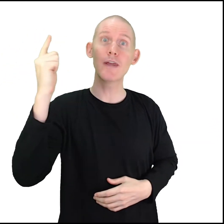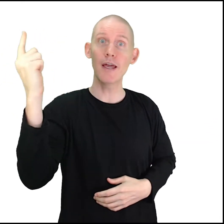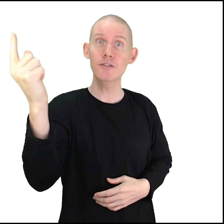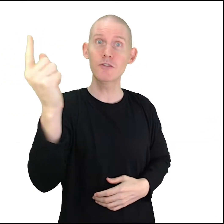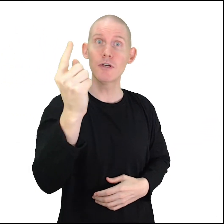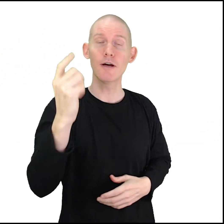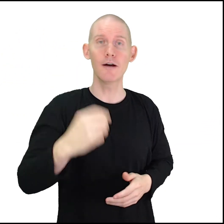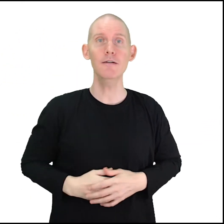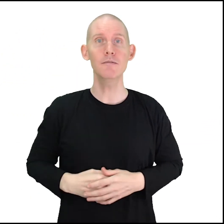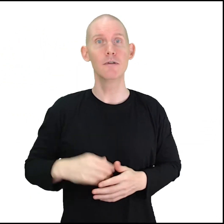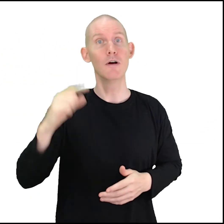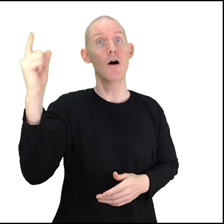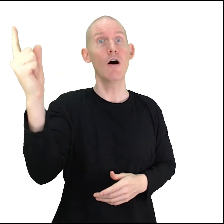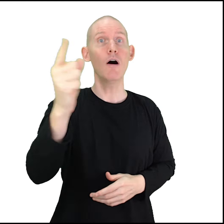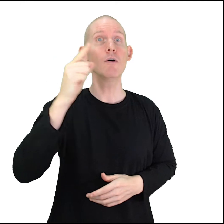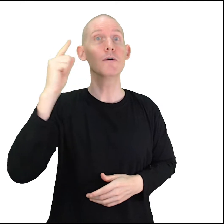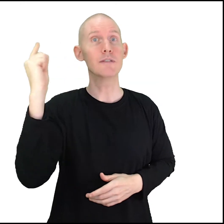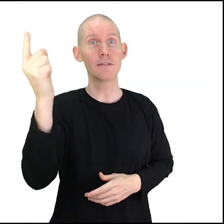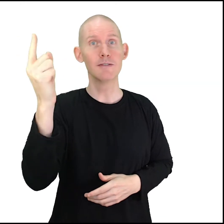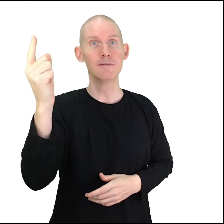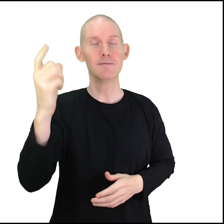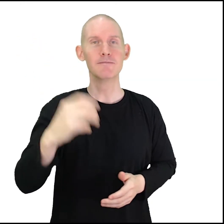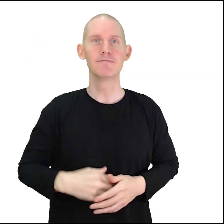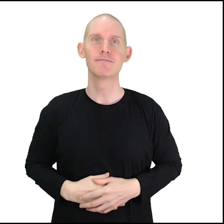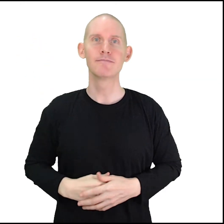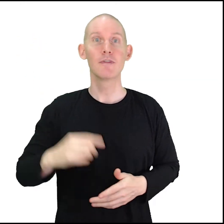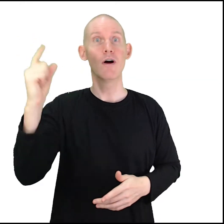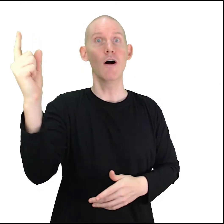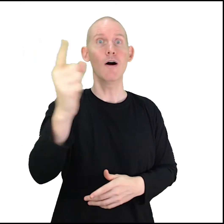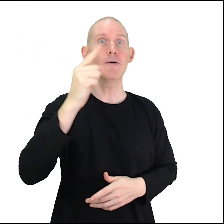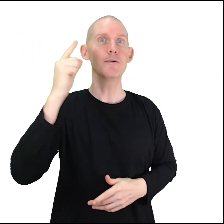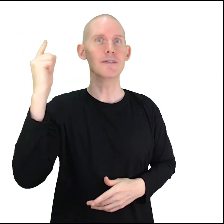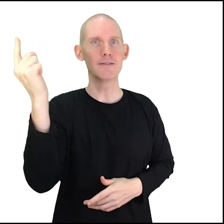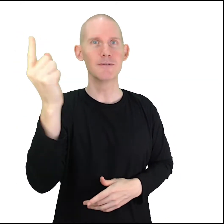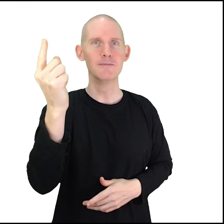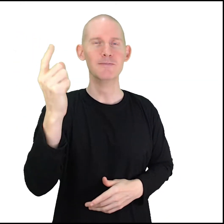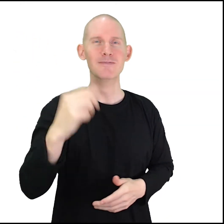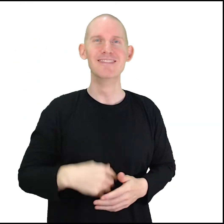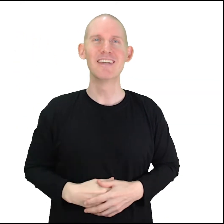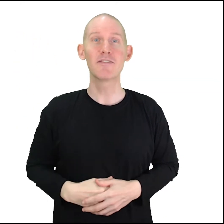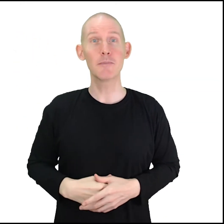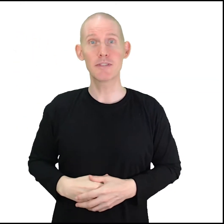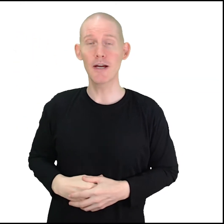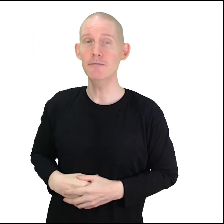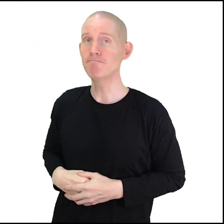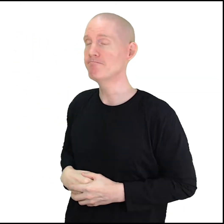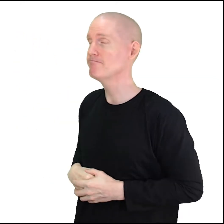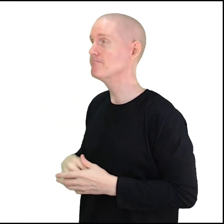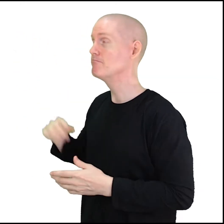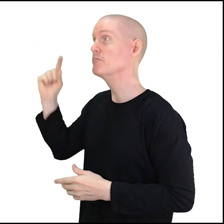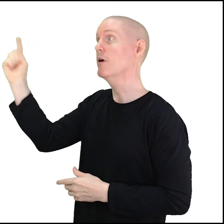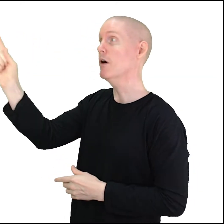edge. Always. Always. From the side.